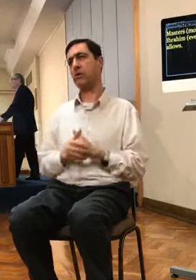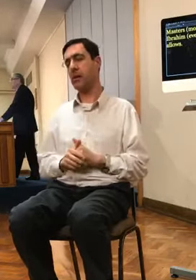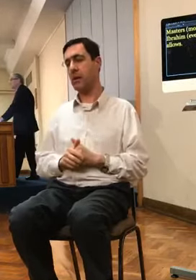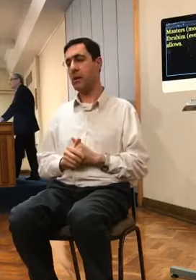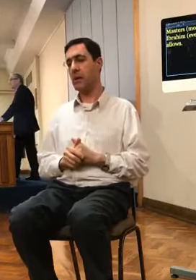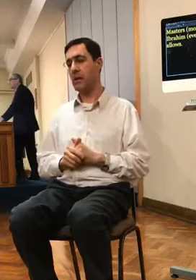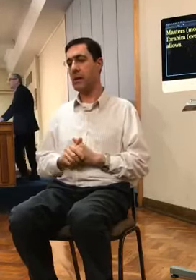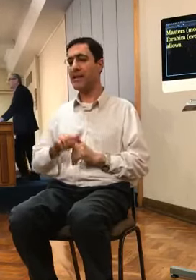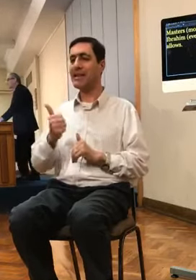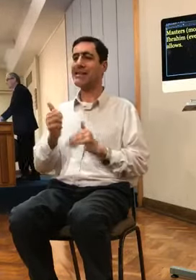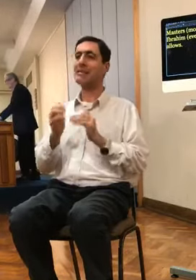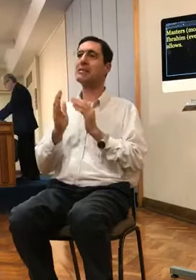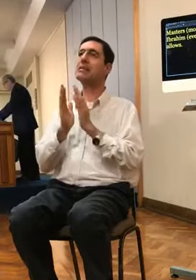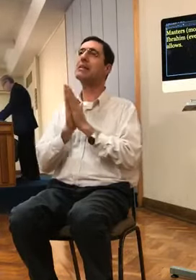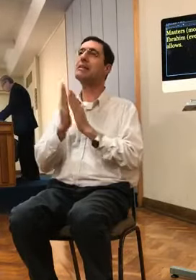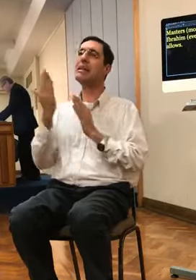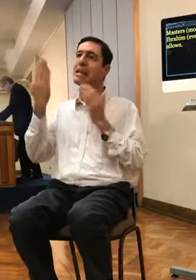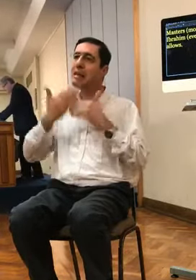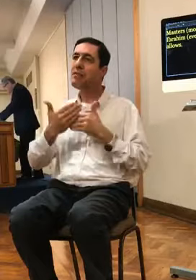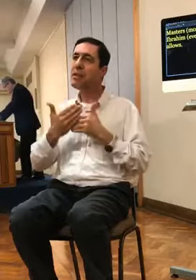again join in prayer together.